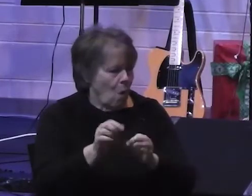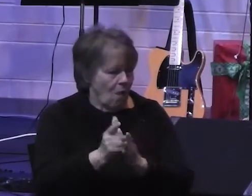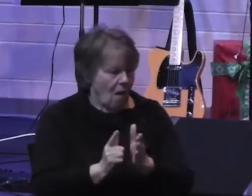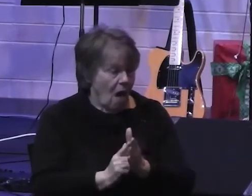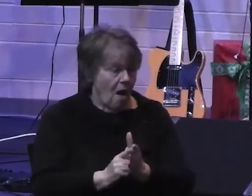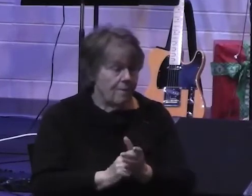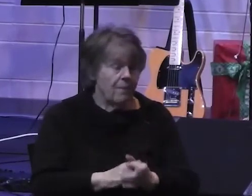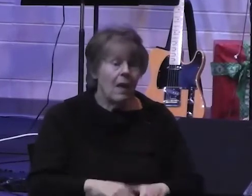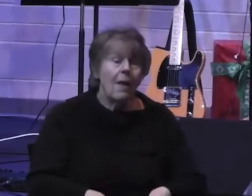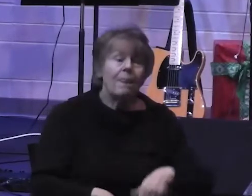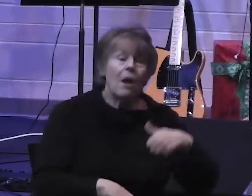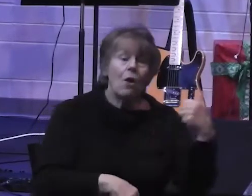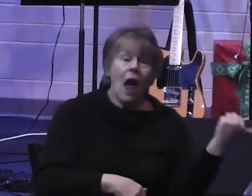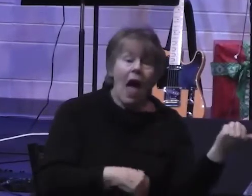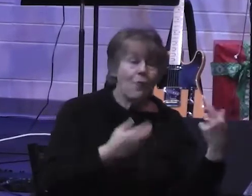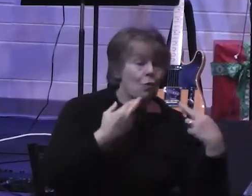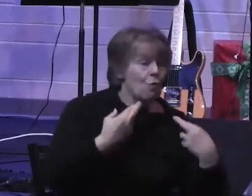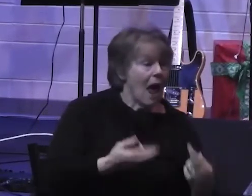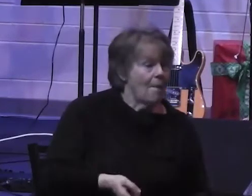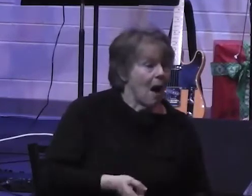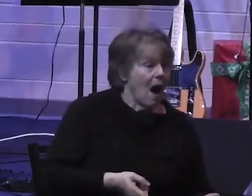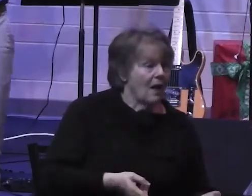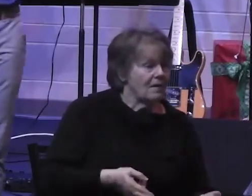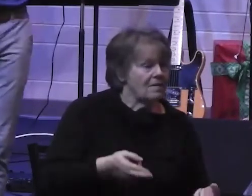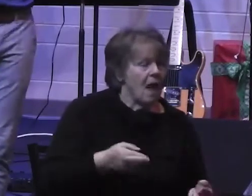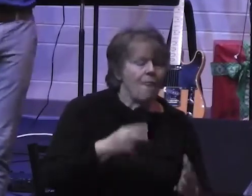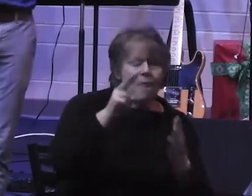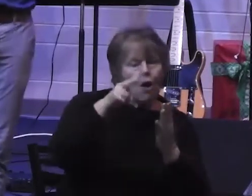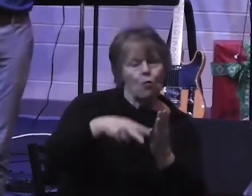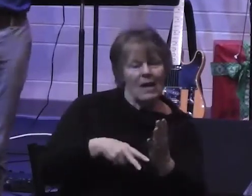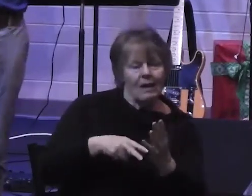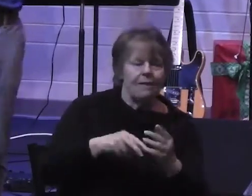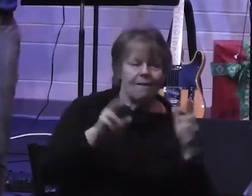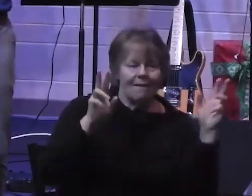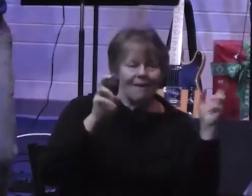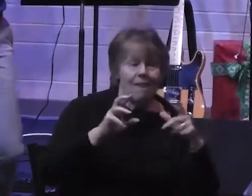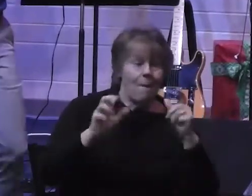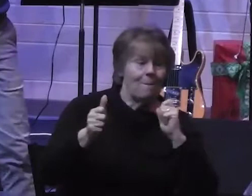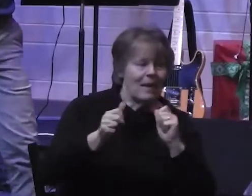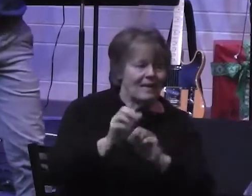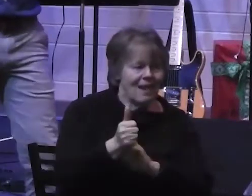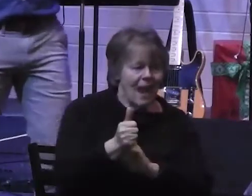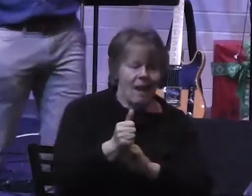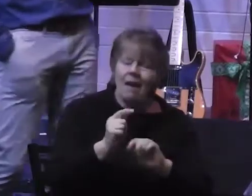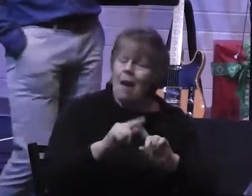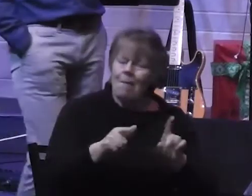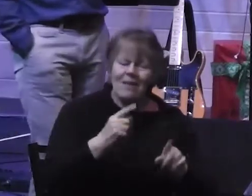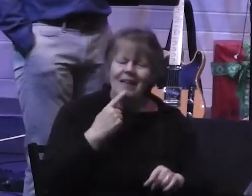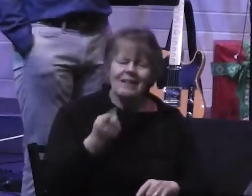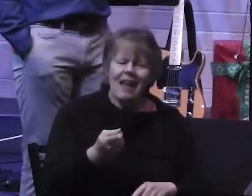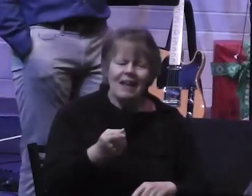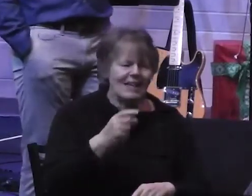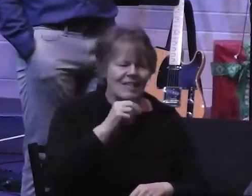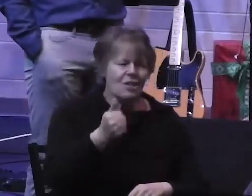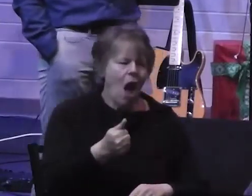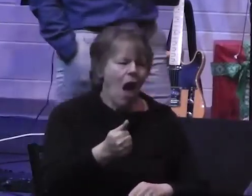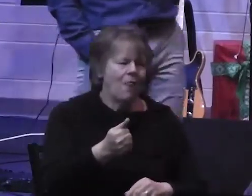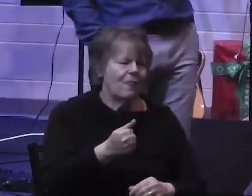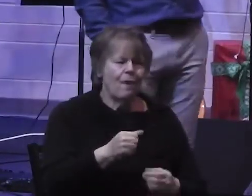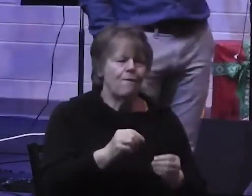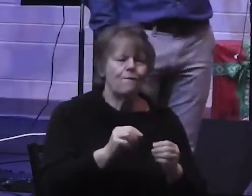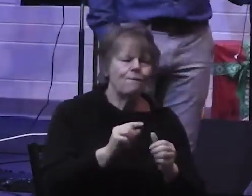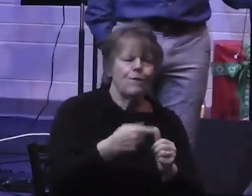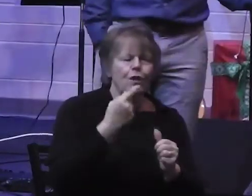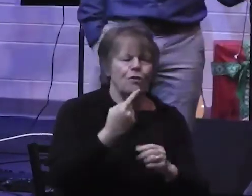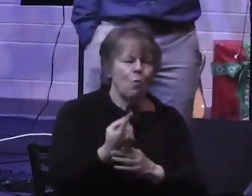other rabbis who looked at the Big Ten and said, yeah, it comes from the Big Ten, but actually it's not the first one, it's another one. The